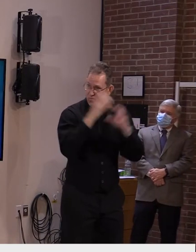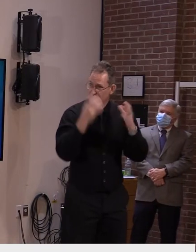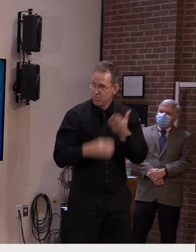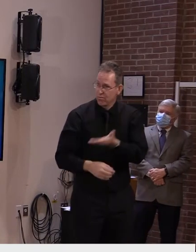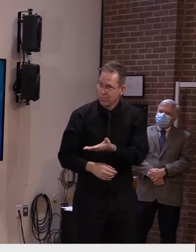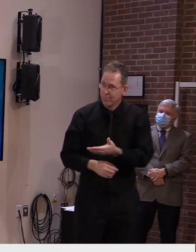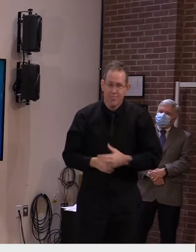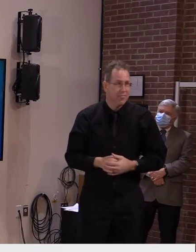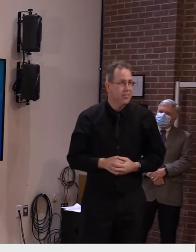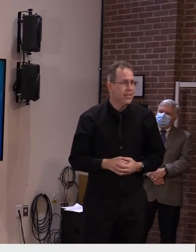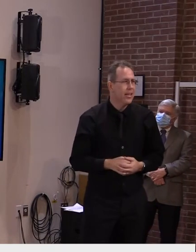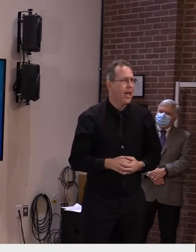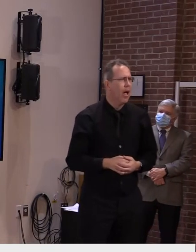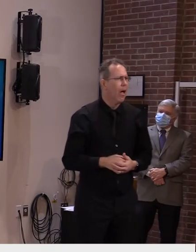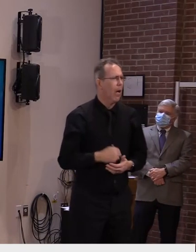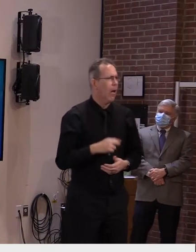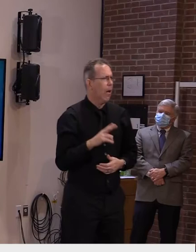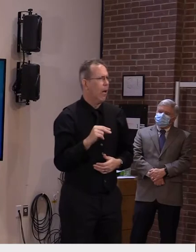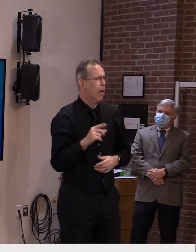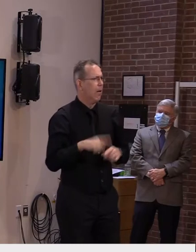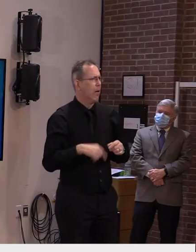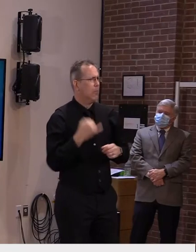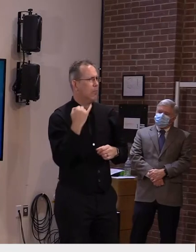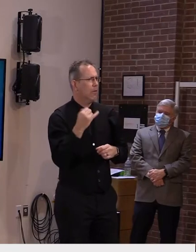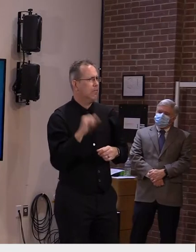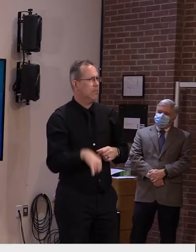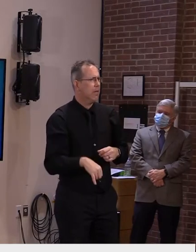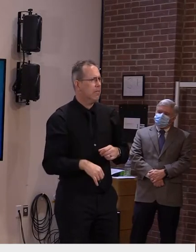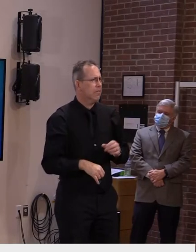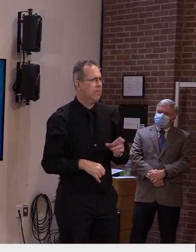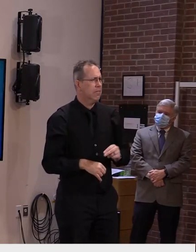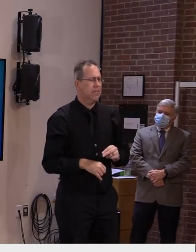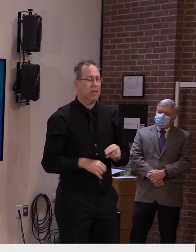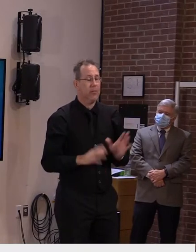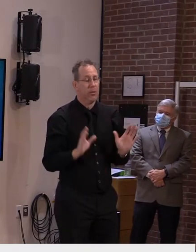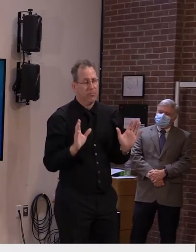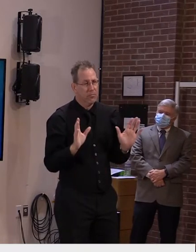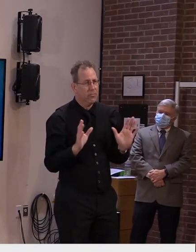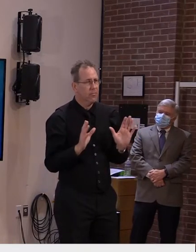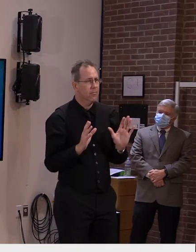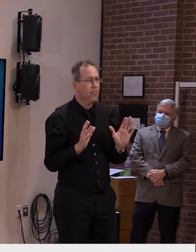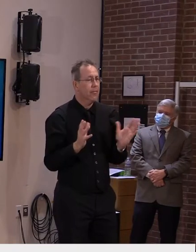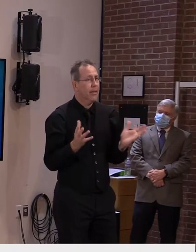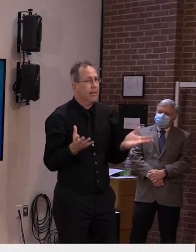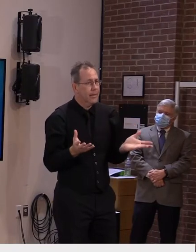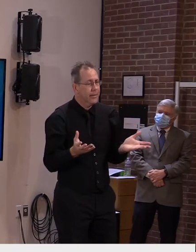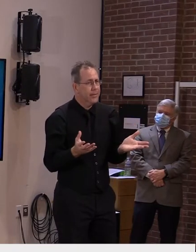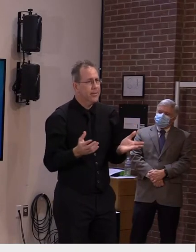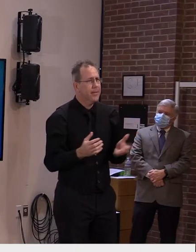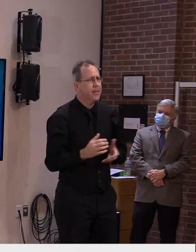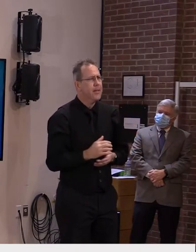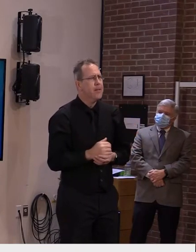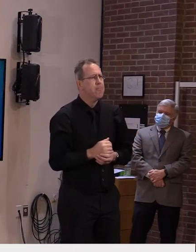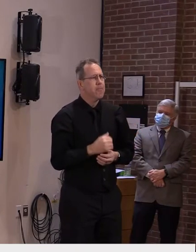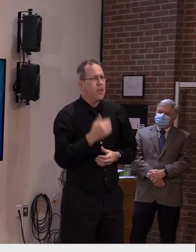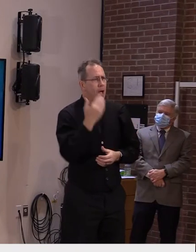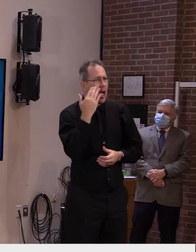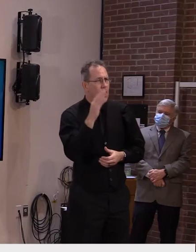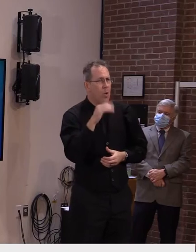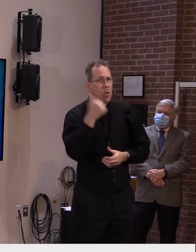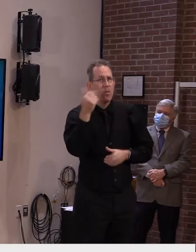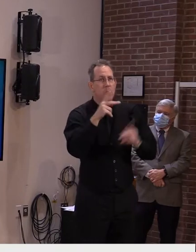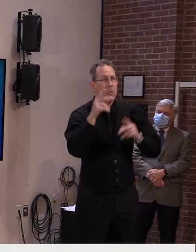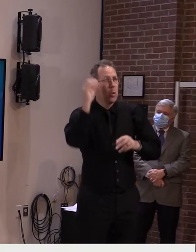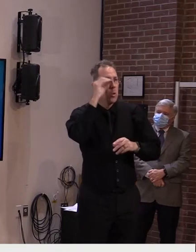No, I can't imagine that being on the table. Well, I shouldn't say that. I don't know what others think, but from my